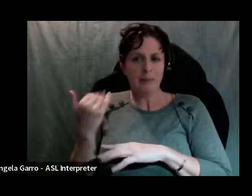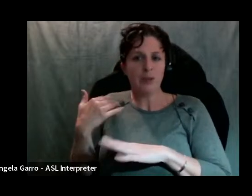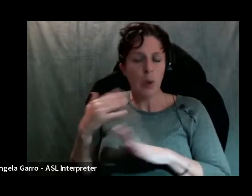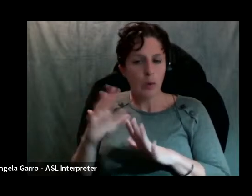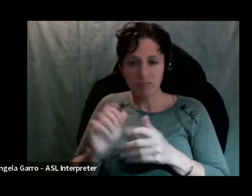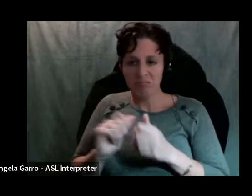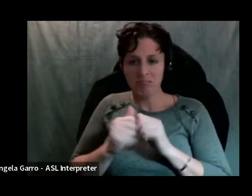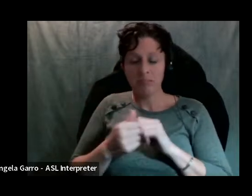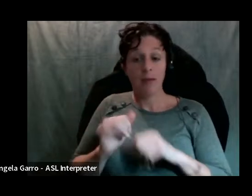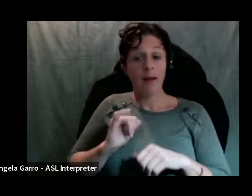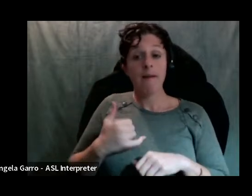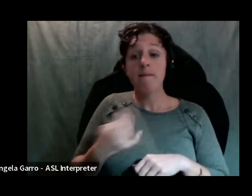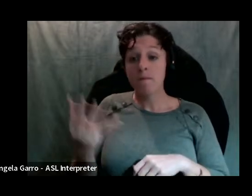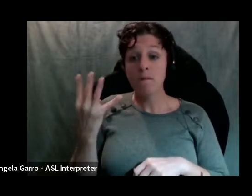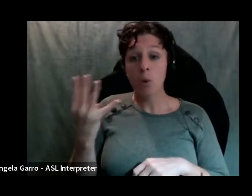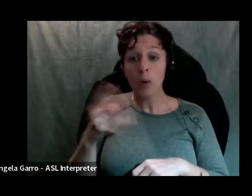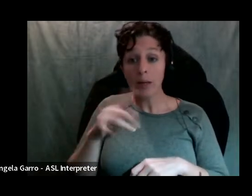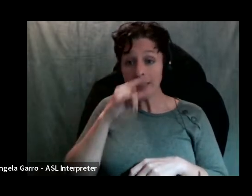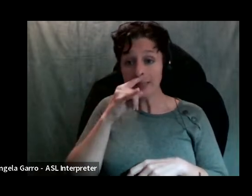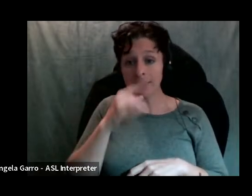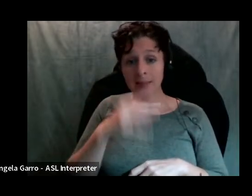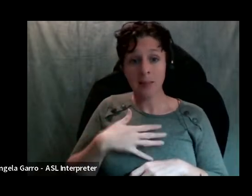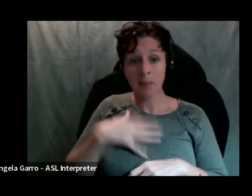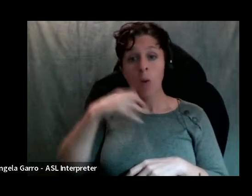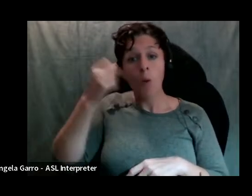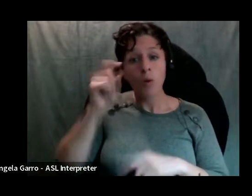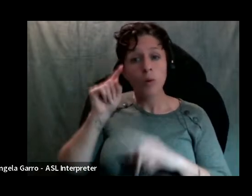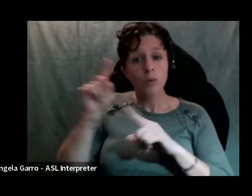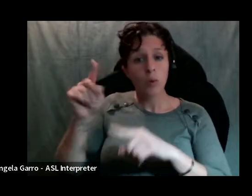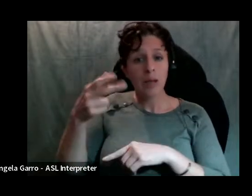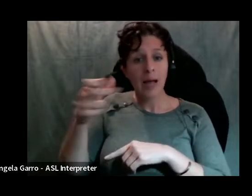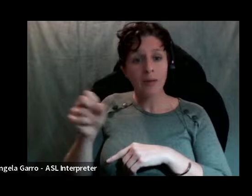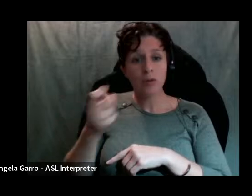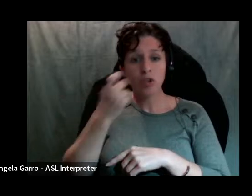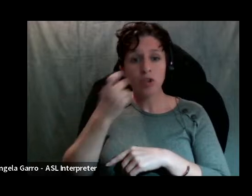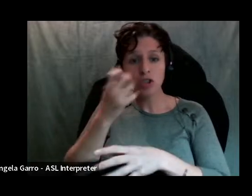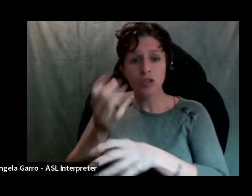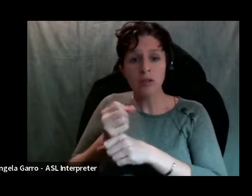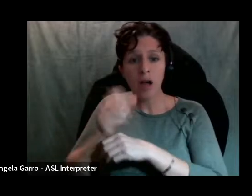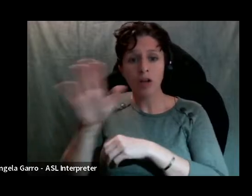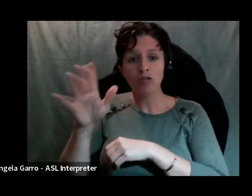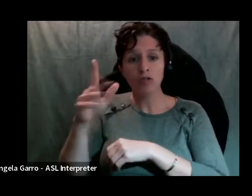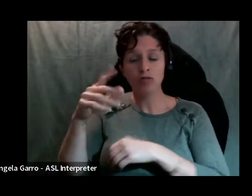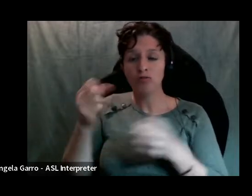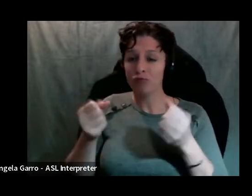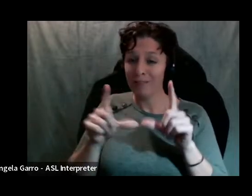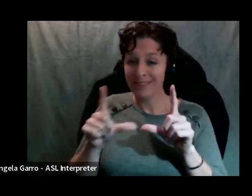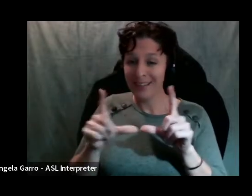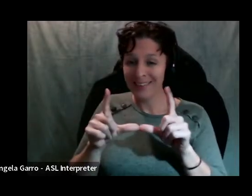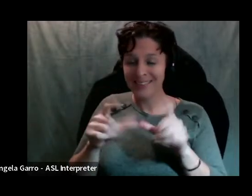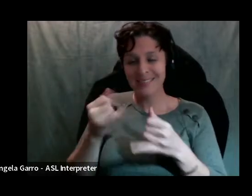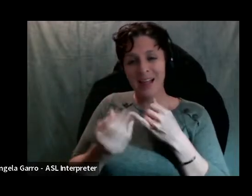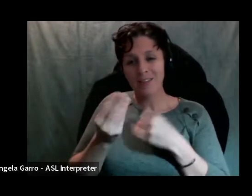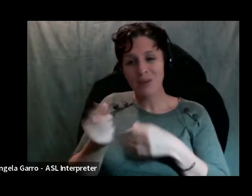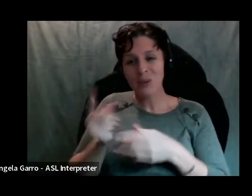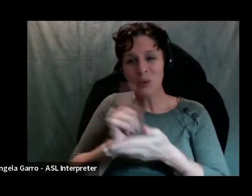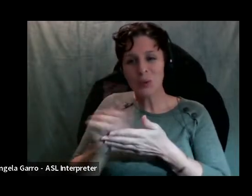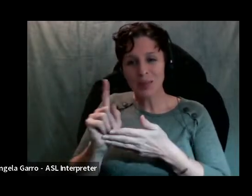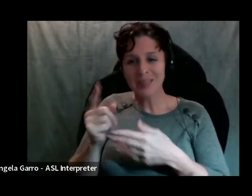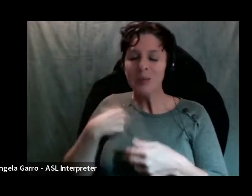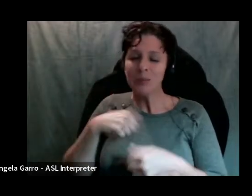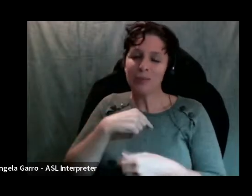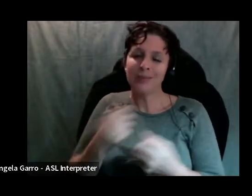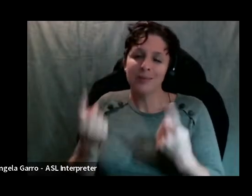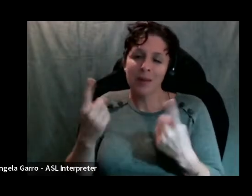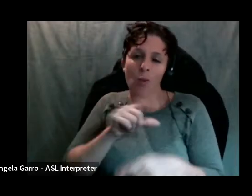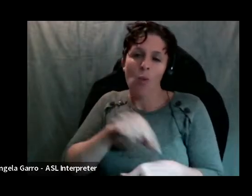have 4 kids. My oldest goes to high school, and she just got her driver license. So in the past couple of weeks, we spent some quality time